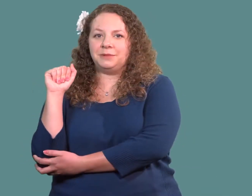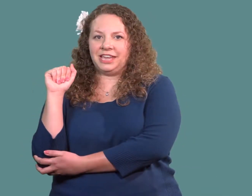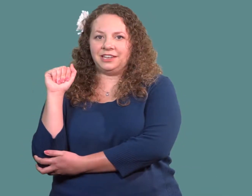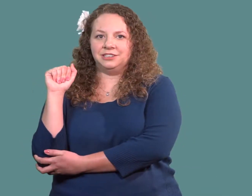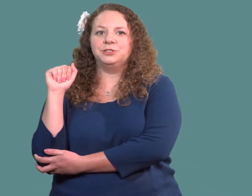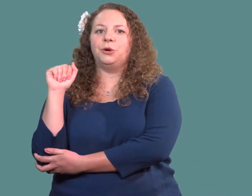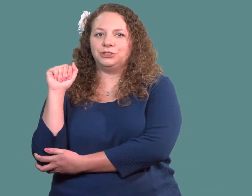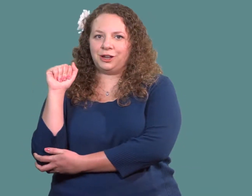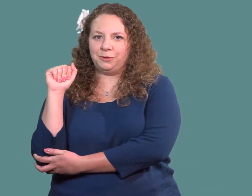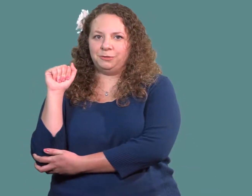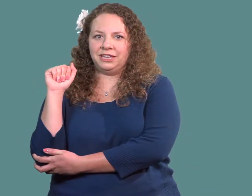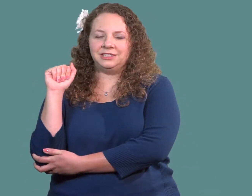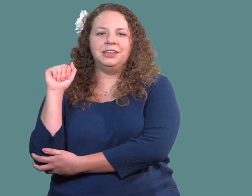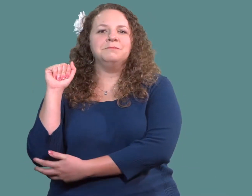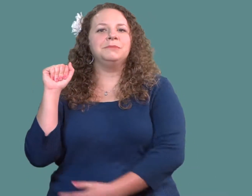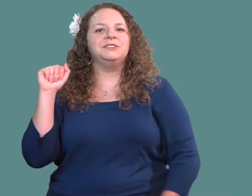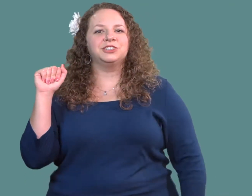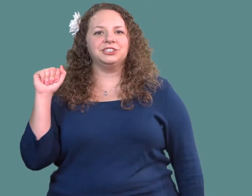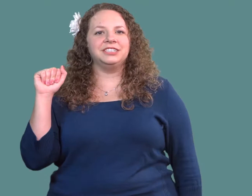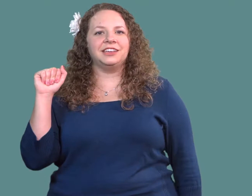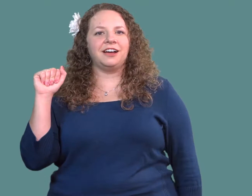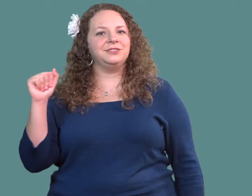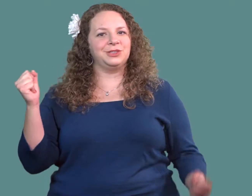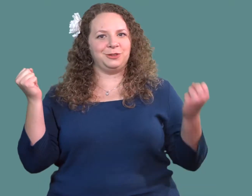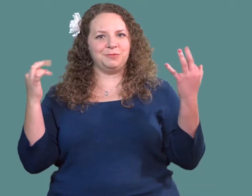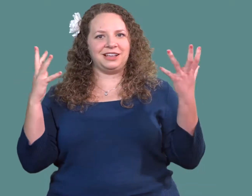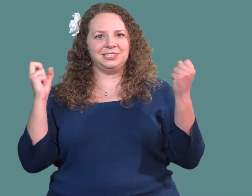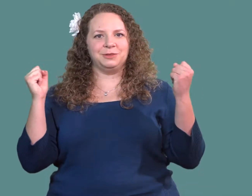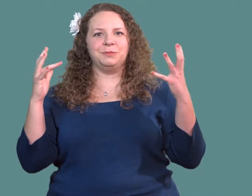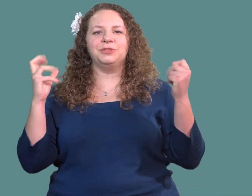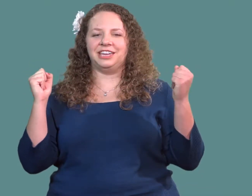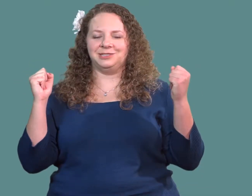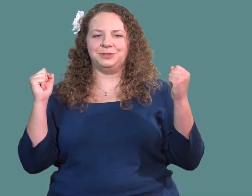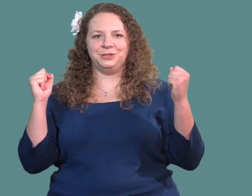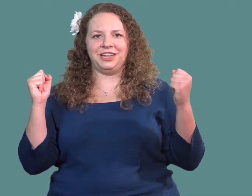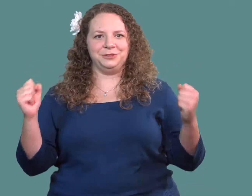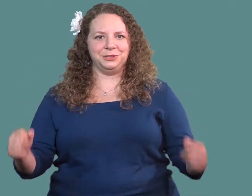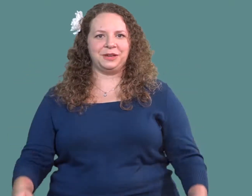non-dominant hand to hold your elbow in place, but be sure to take it off so that you can practice with both hands once you get used to it.